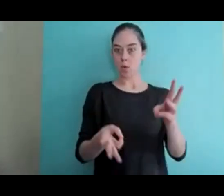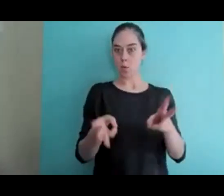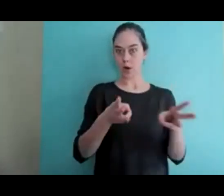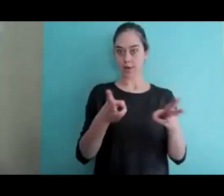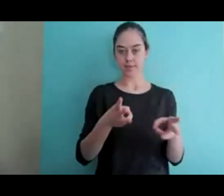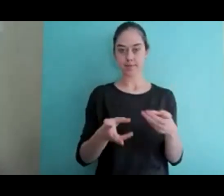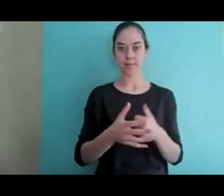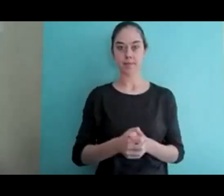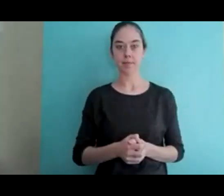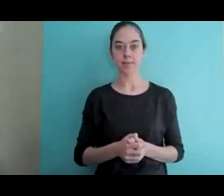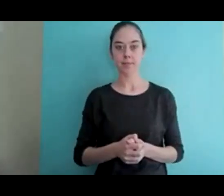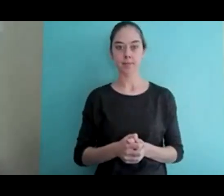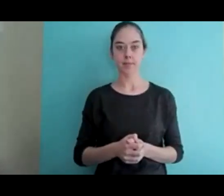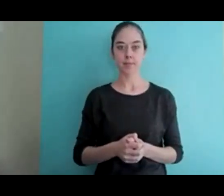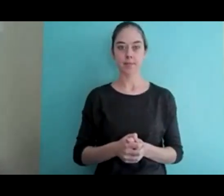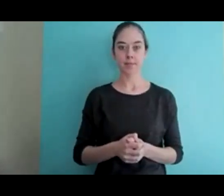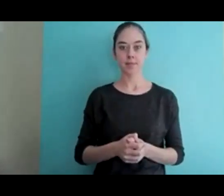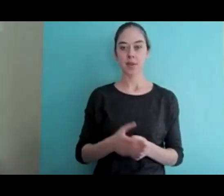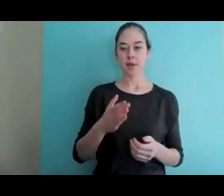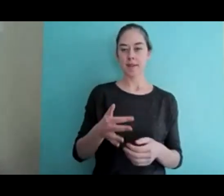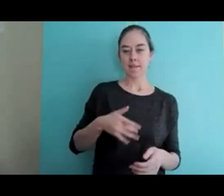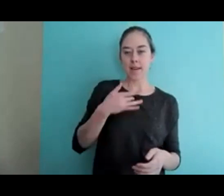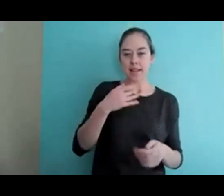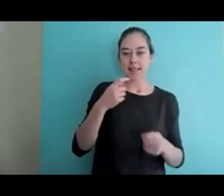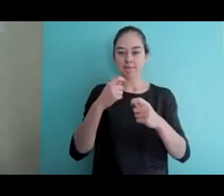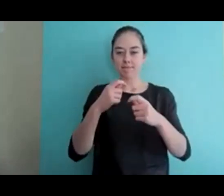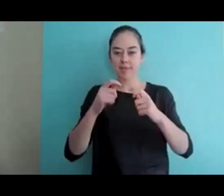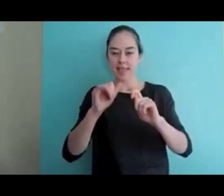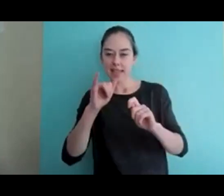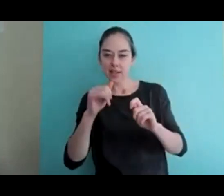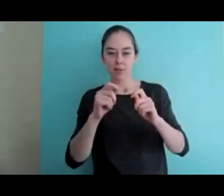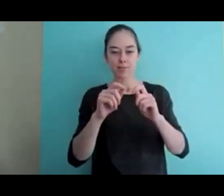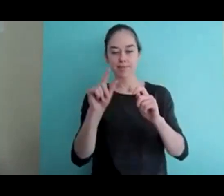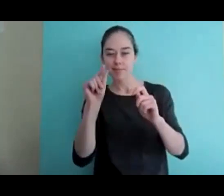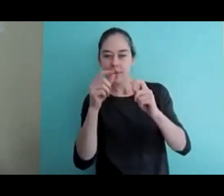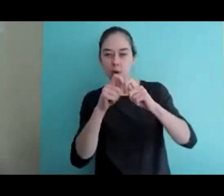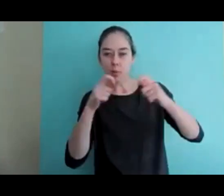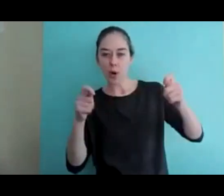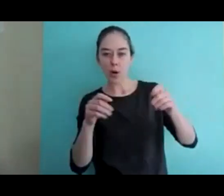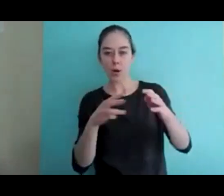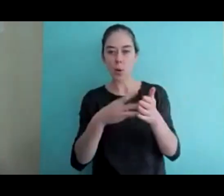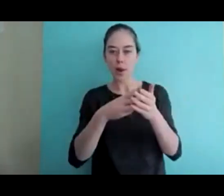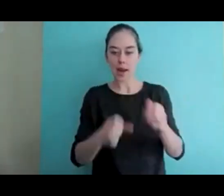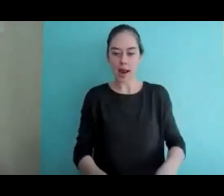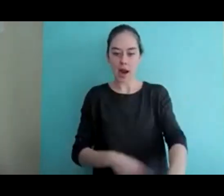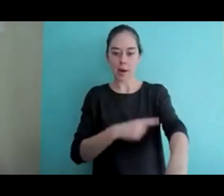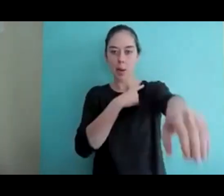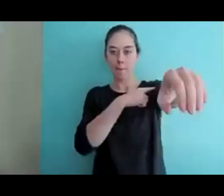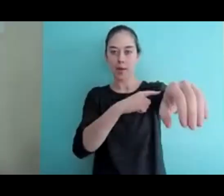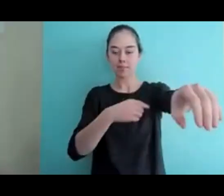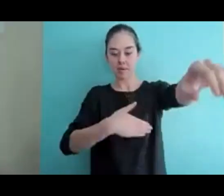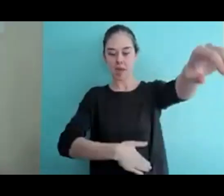feel the little pull as you go up with your arm, the little pull across your